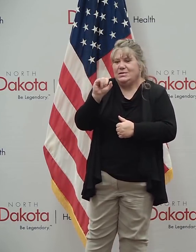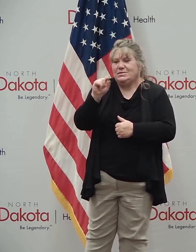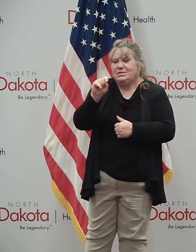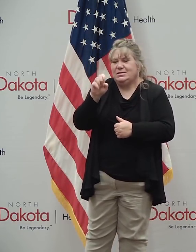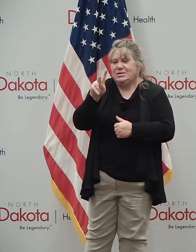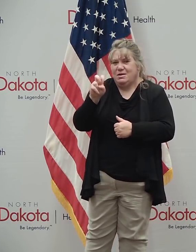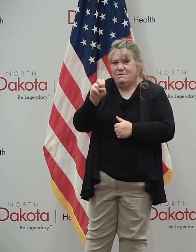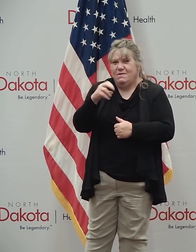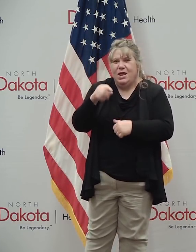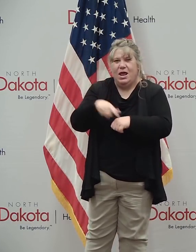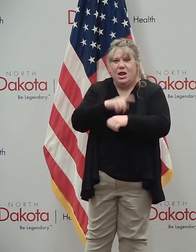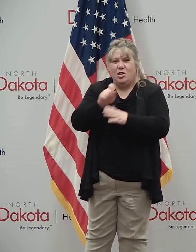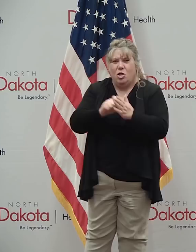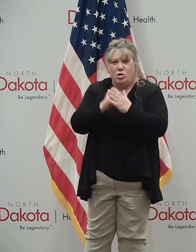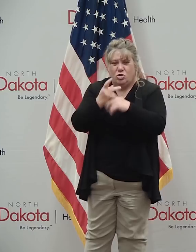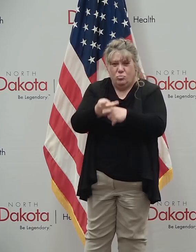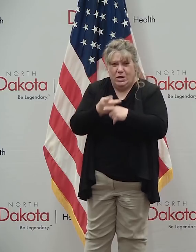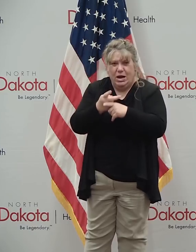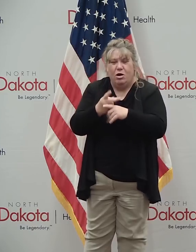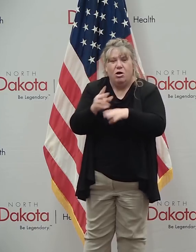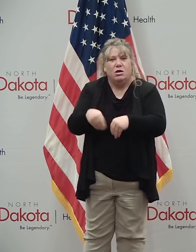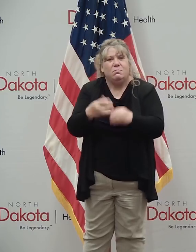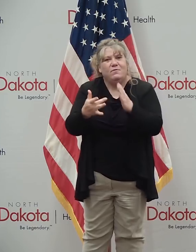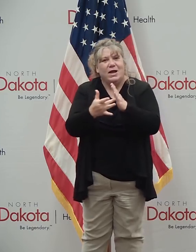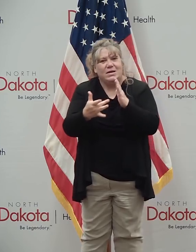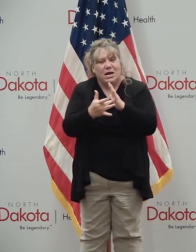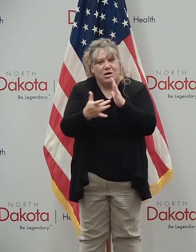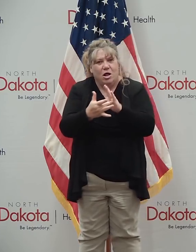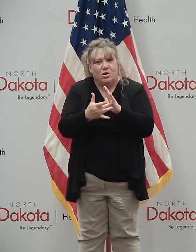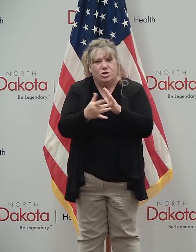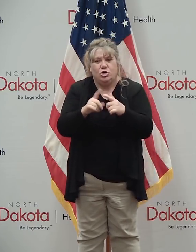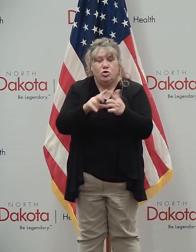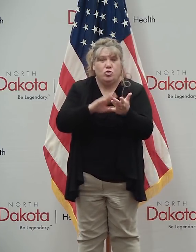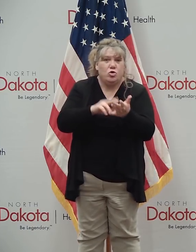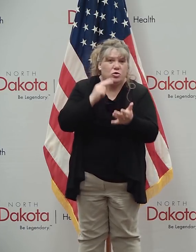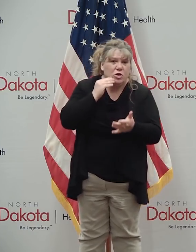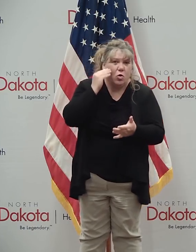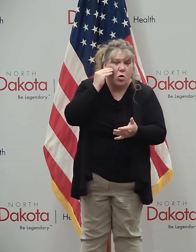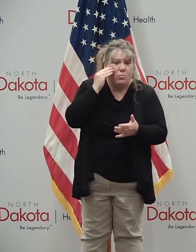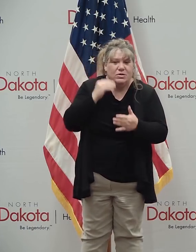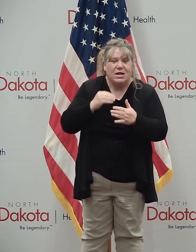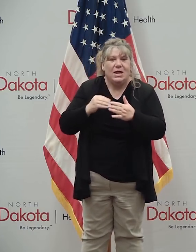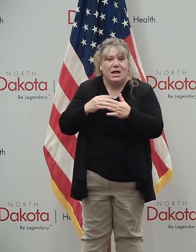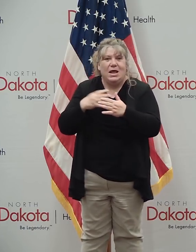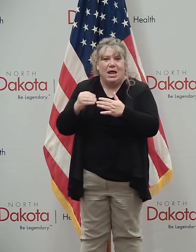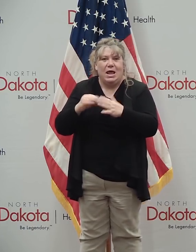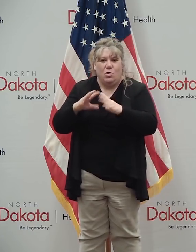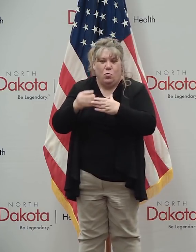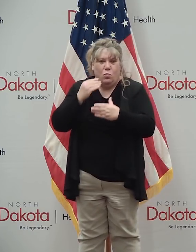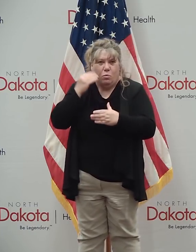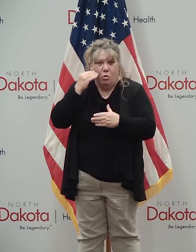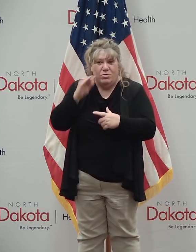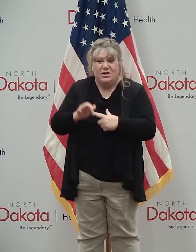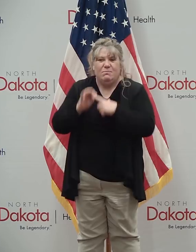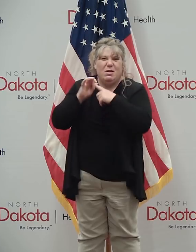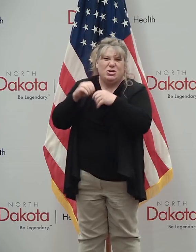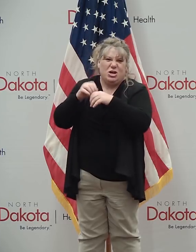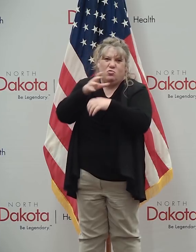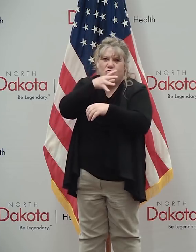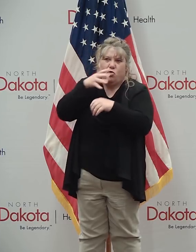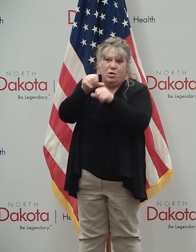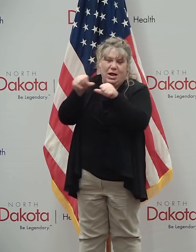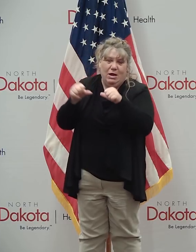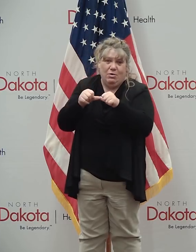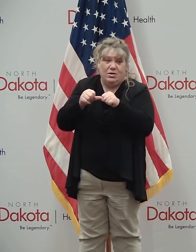Care Association to identify and provide technology solutions to nursing homes and basic care facilities, especially those in rural areas, so